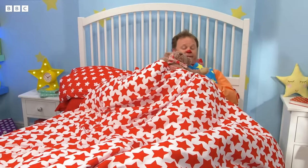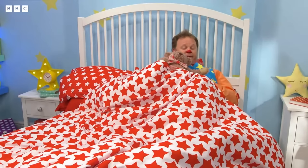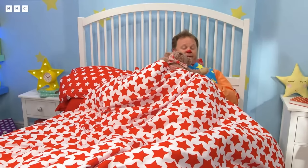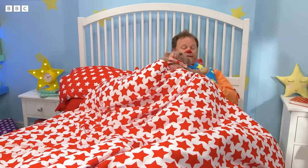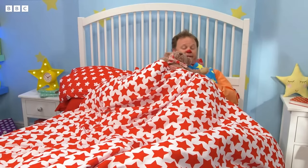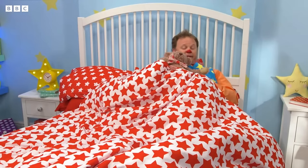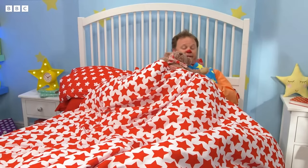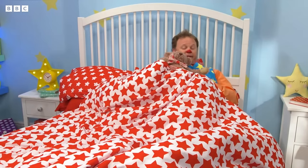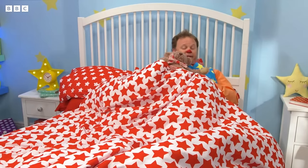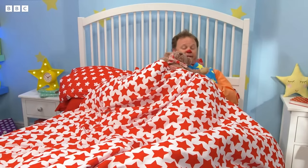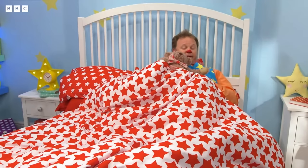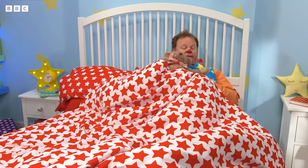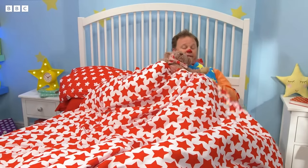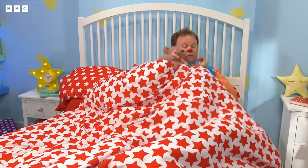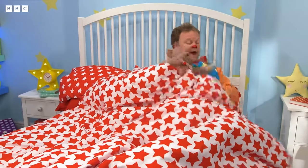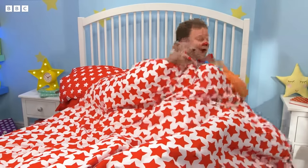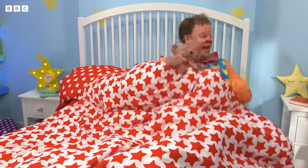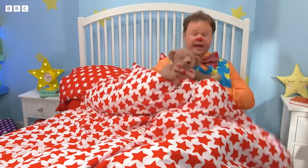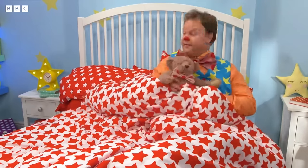Mr. Tumble! Hey!